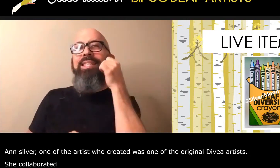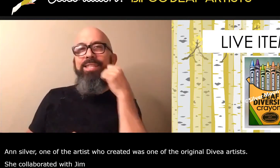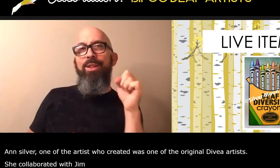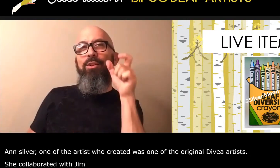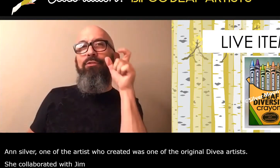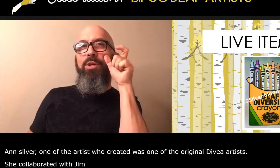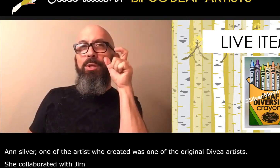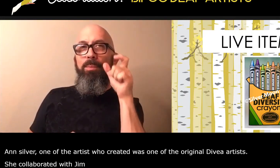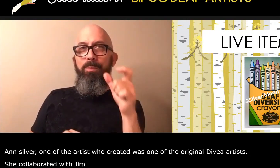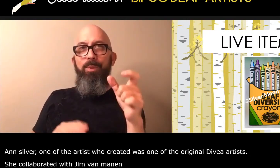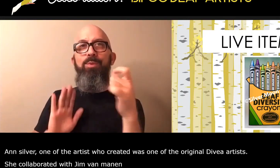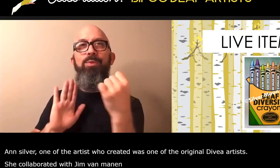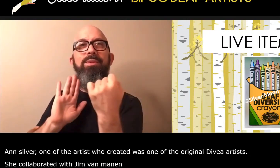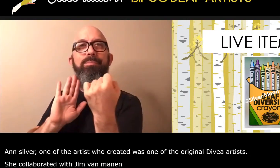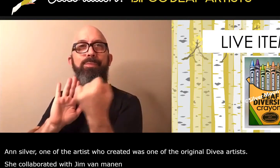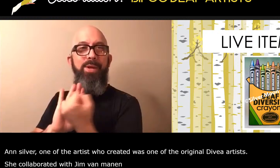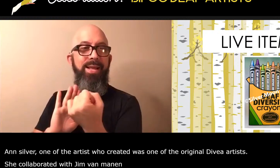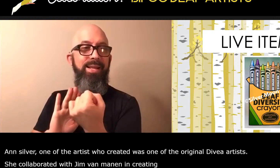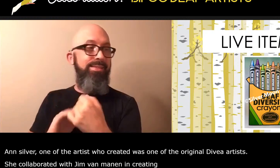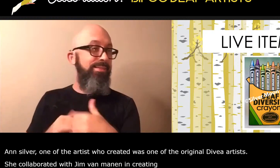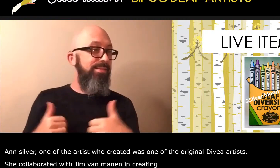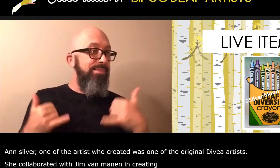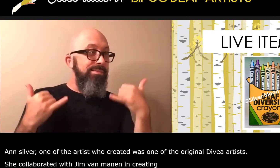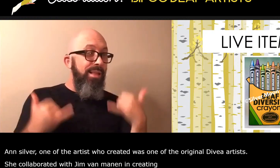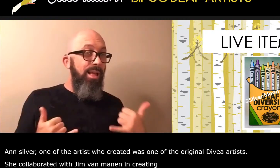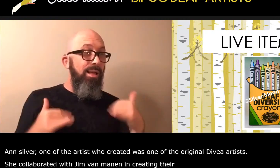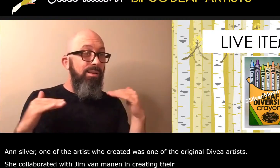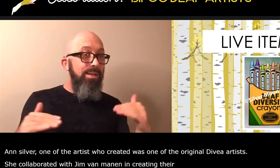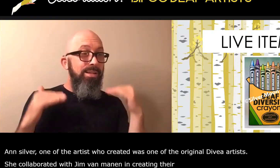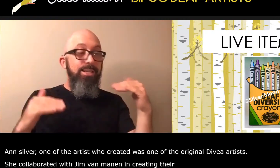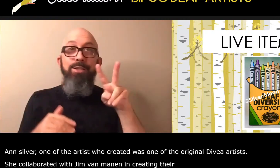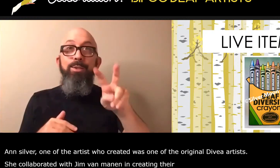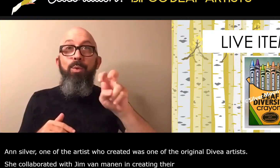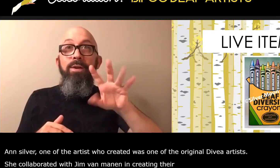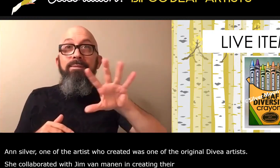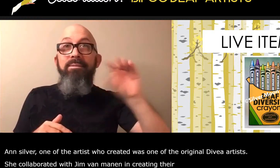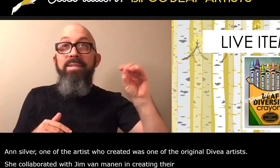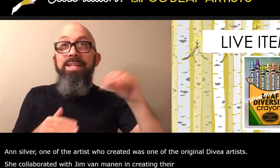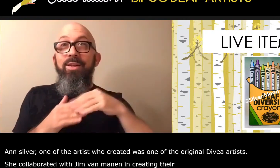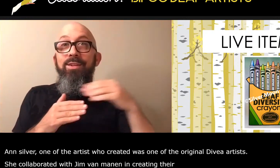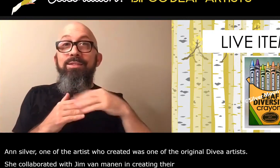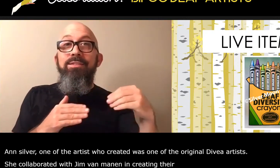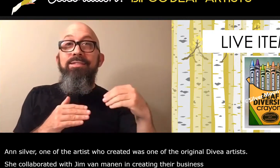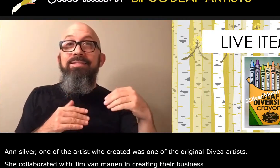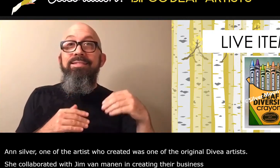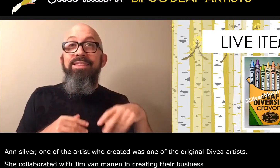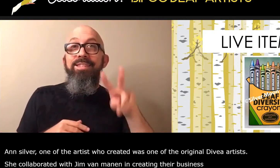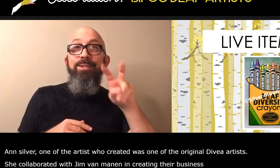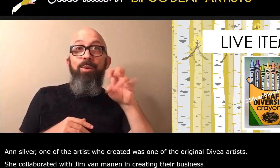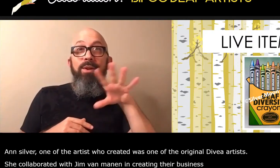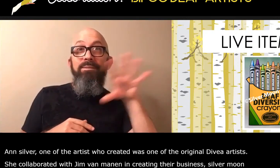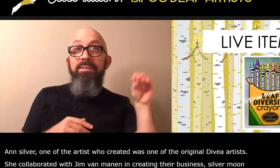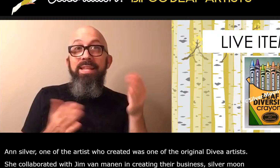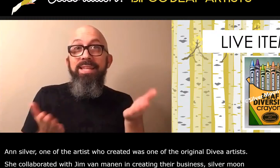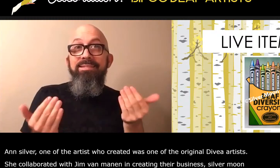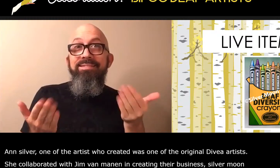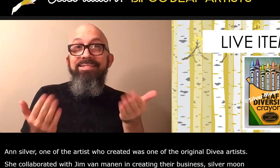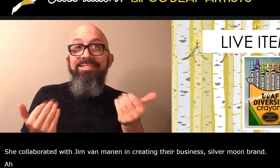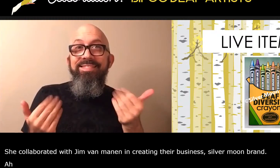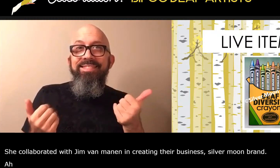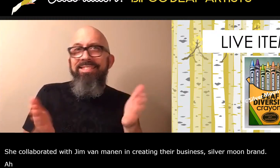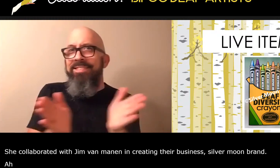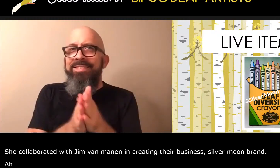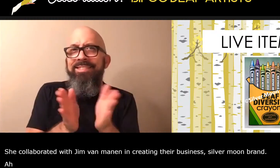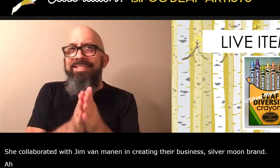Silver Moon brand. Ah, we've reached the $250